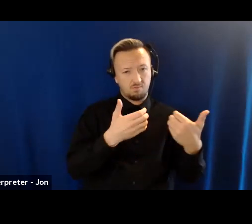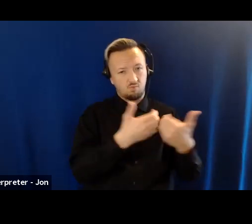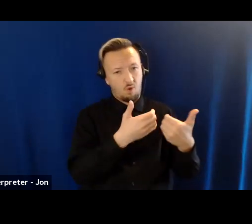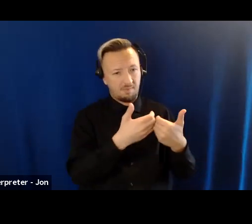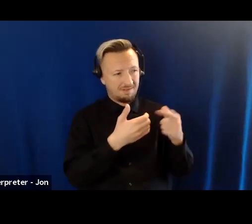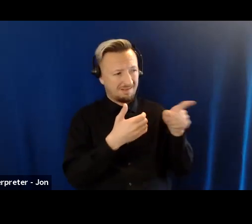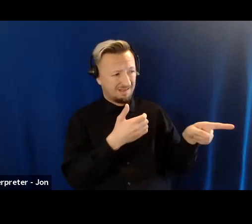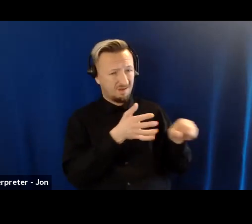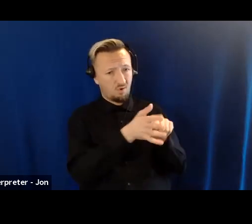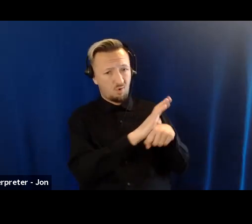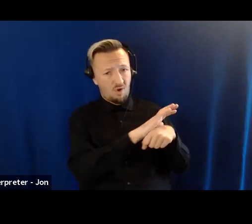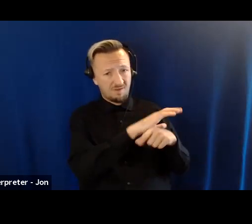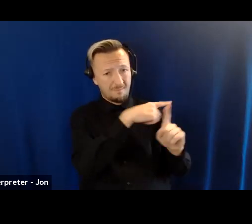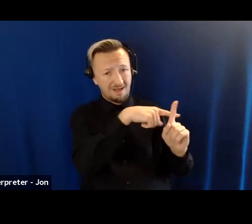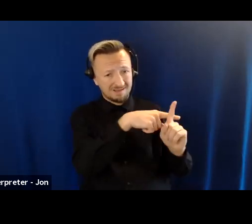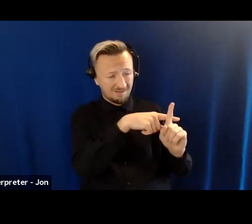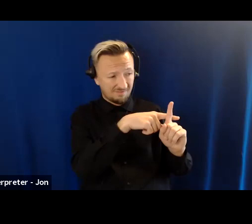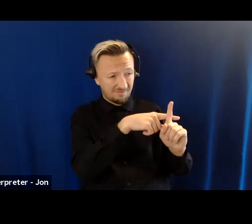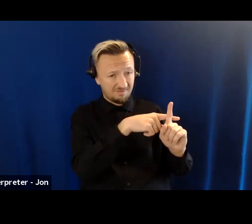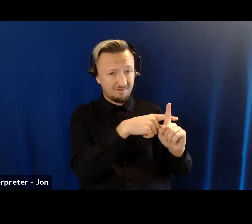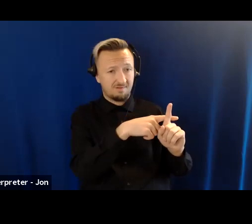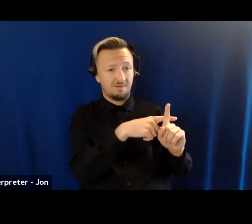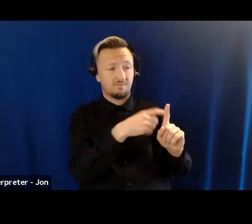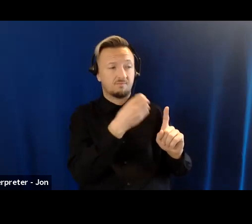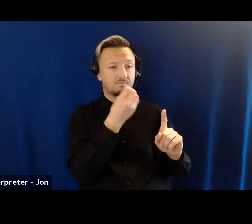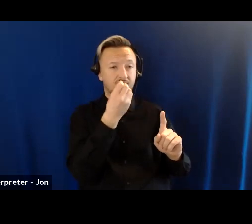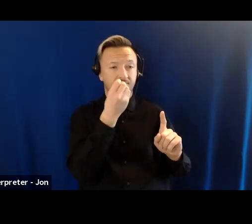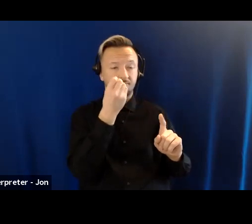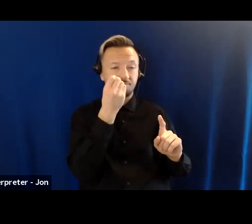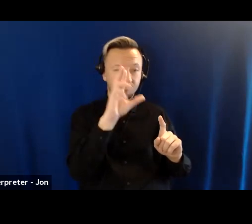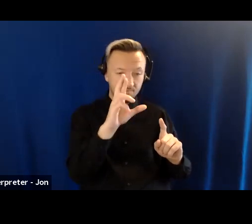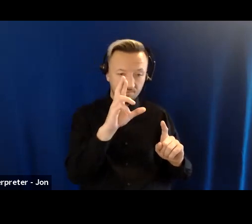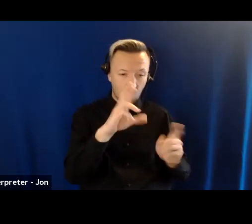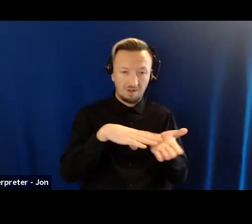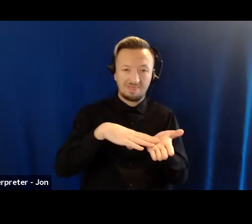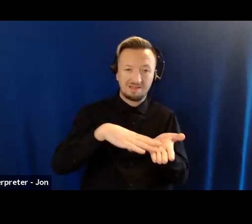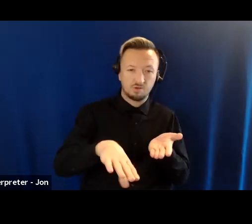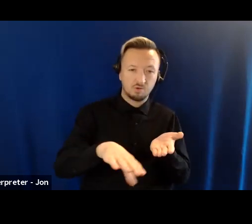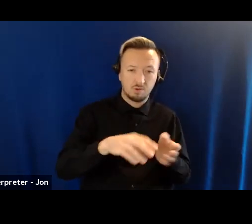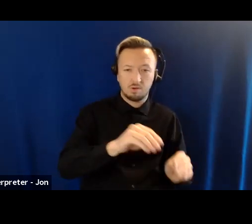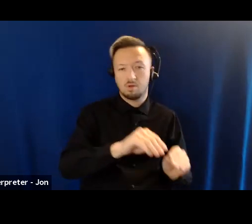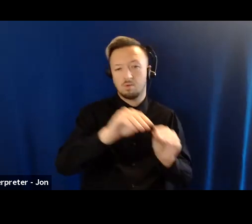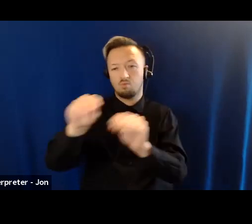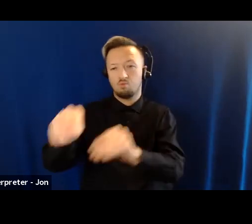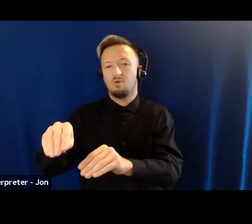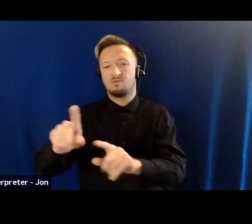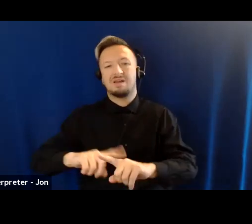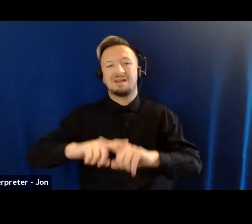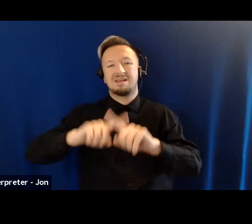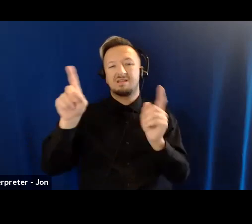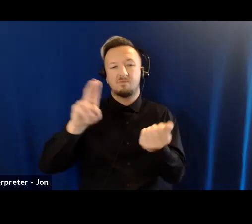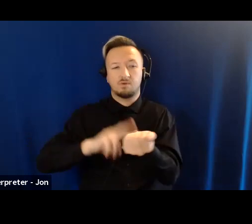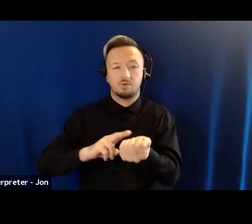COVID positive, or discharge and transfer to a different nursing facility because